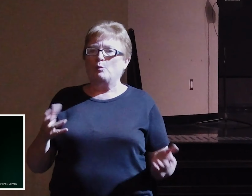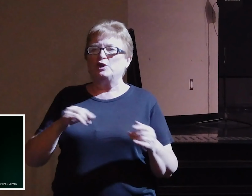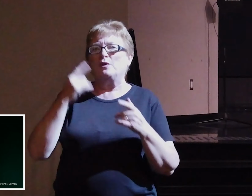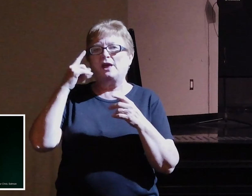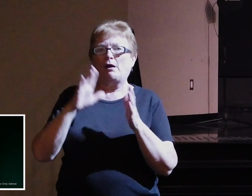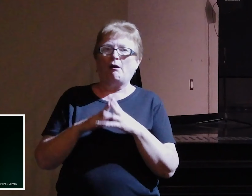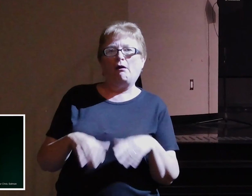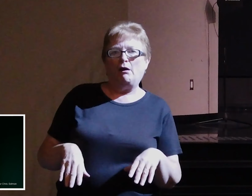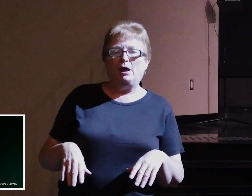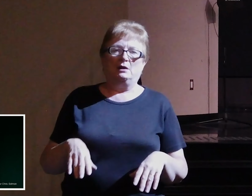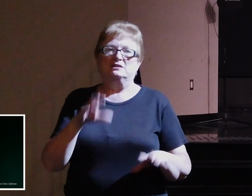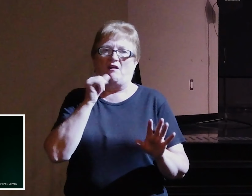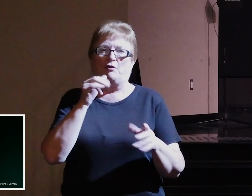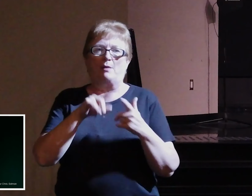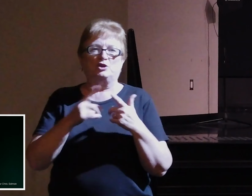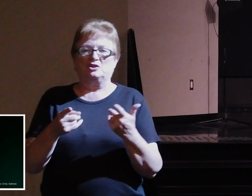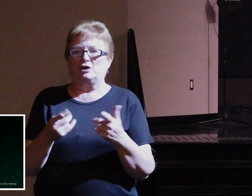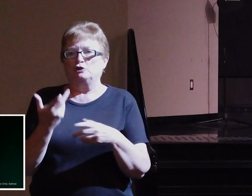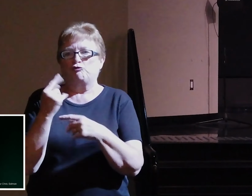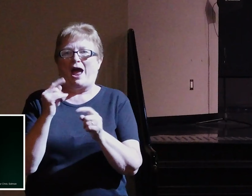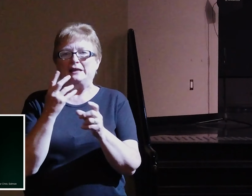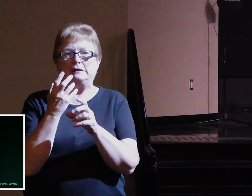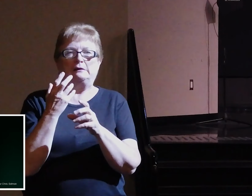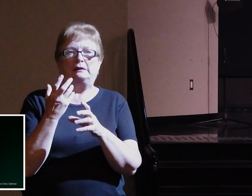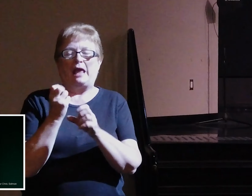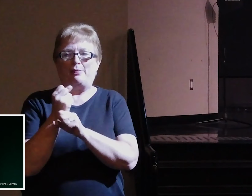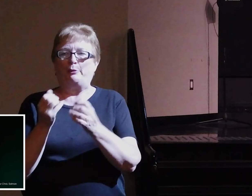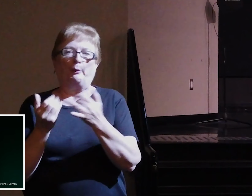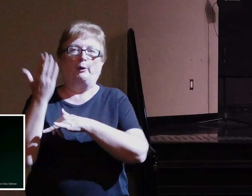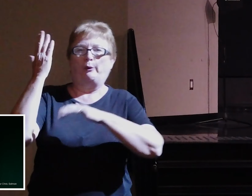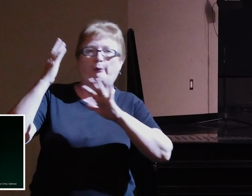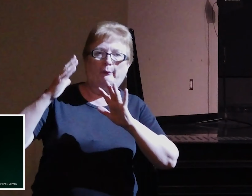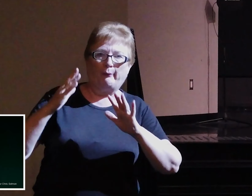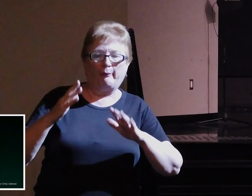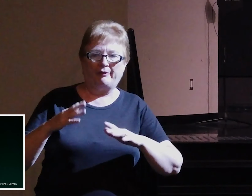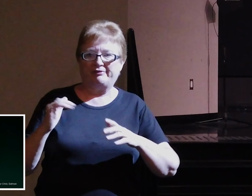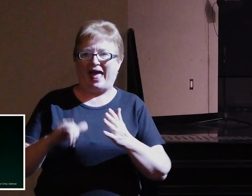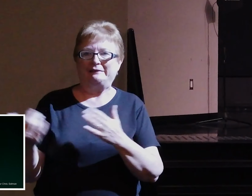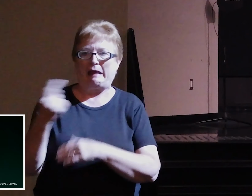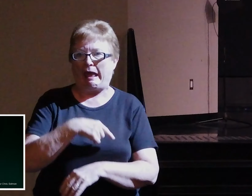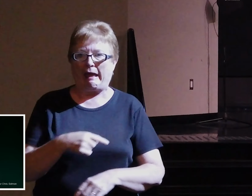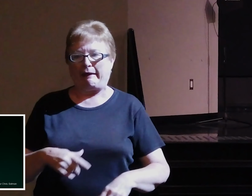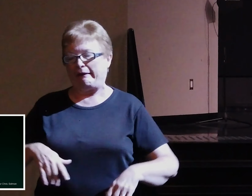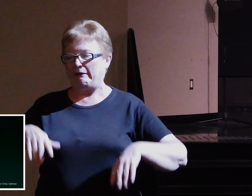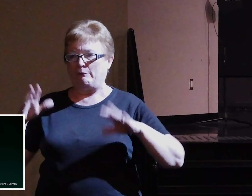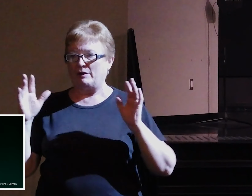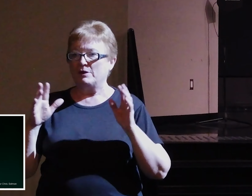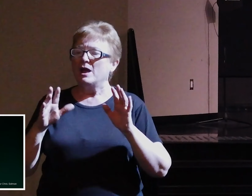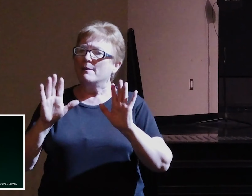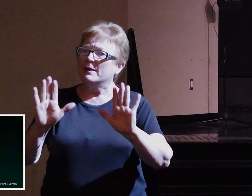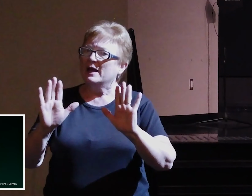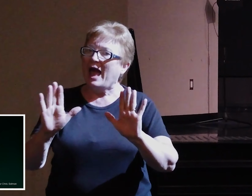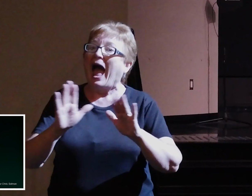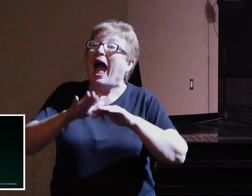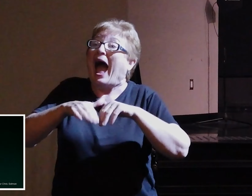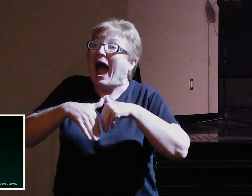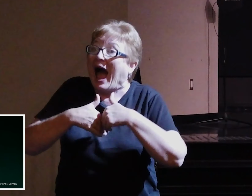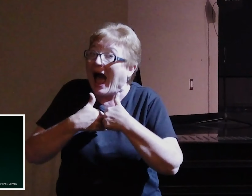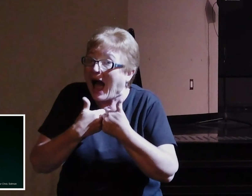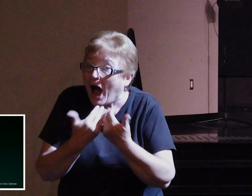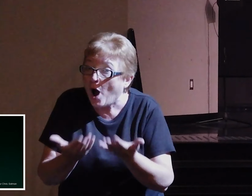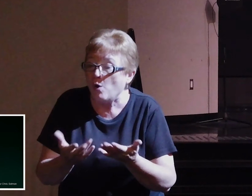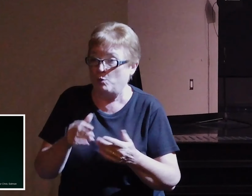the other side. That's not all there is to it. It's how we endure through it that is honoring to God. It makes a difference.